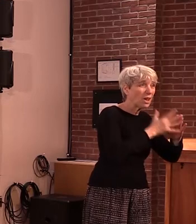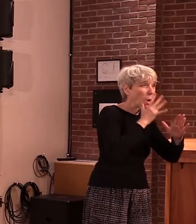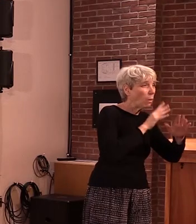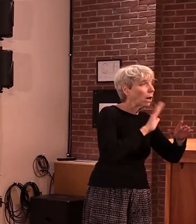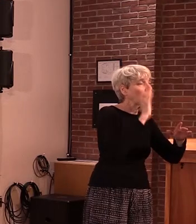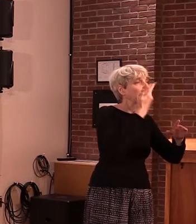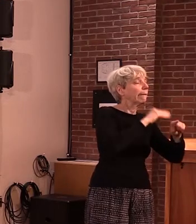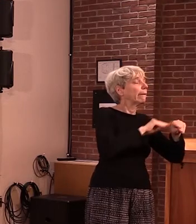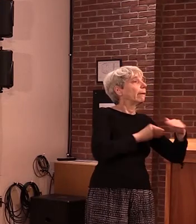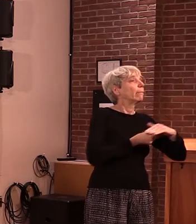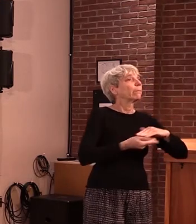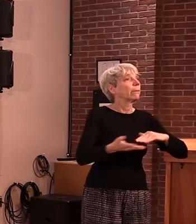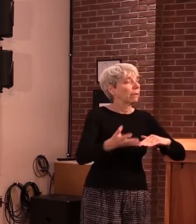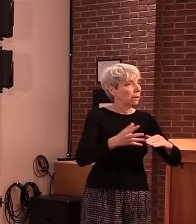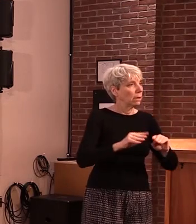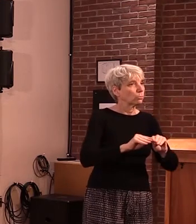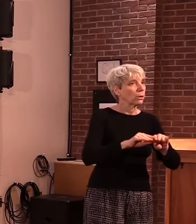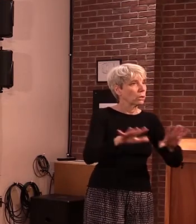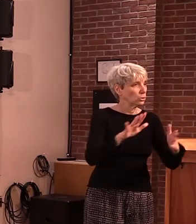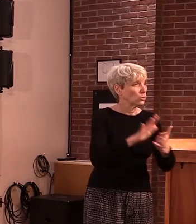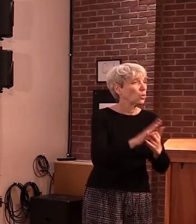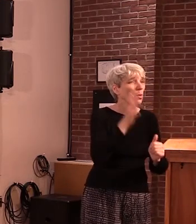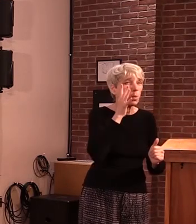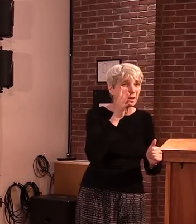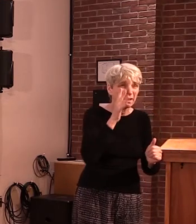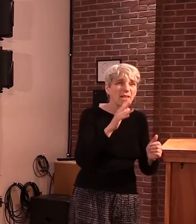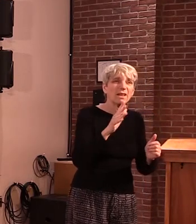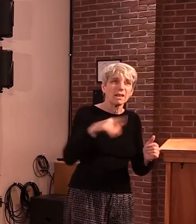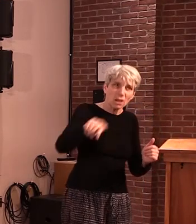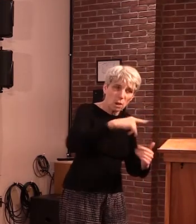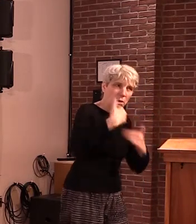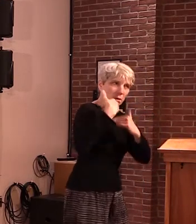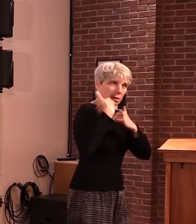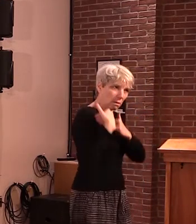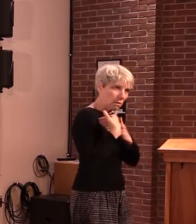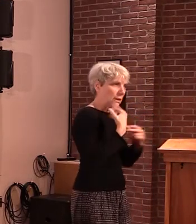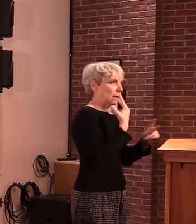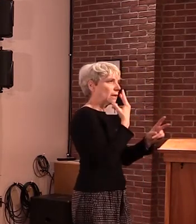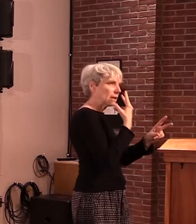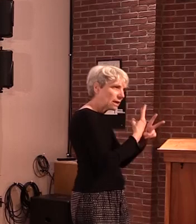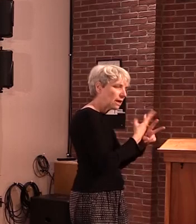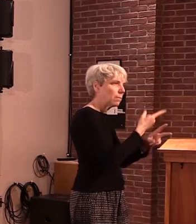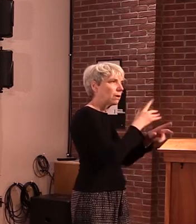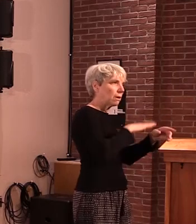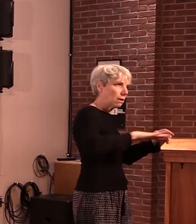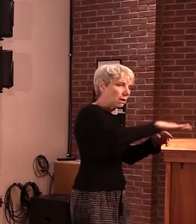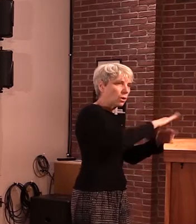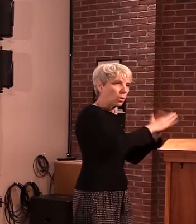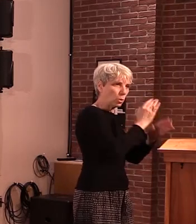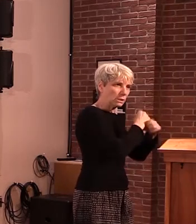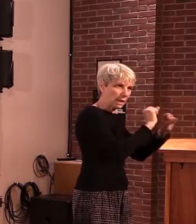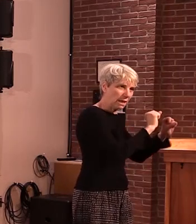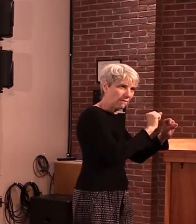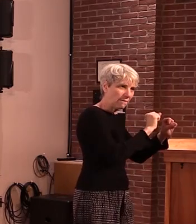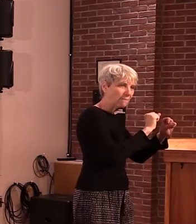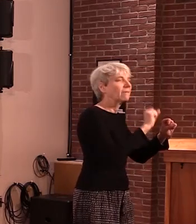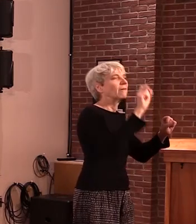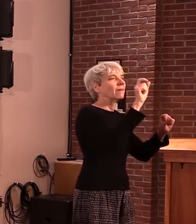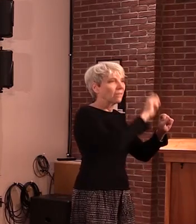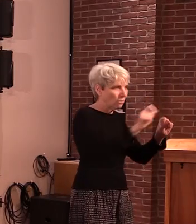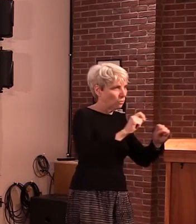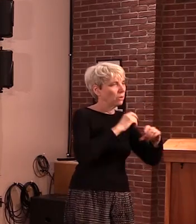all have to do our part to reopen schools by suppressing the virus in our communities. Reopening schools is not just the work of teachers and